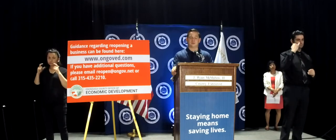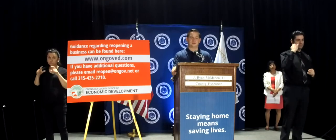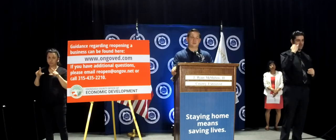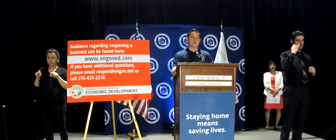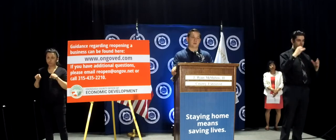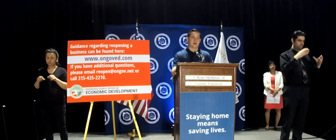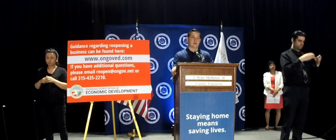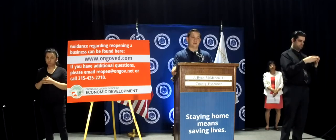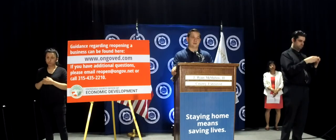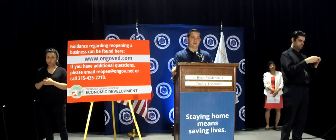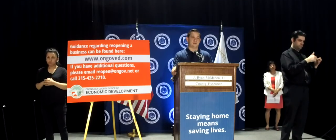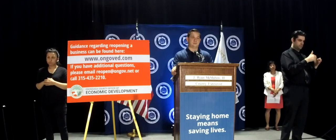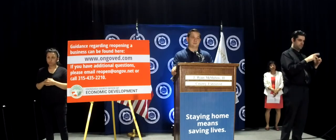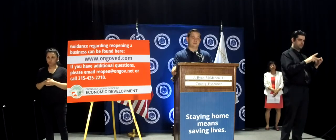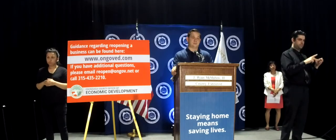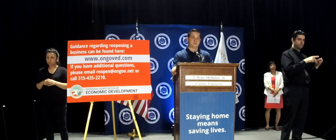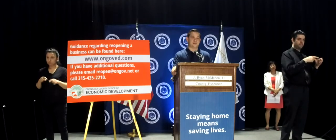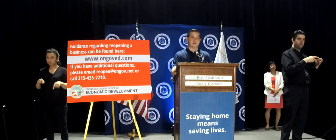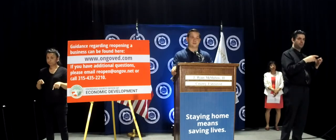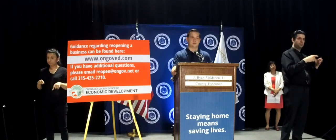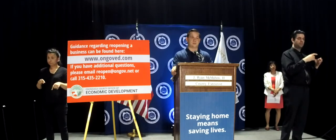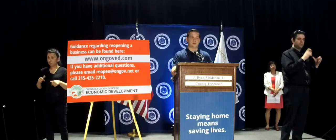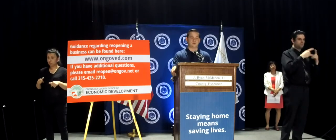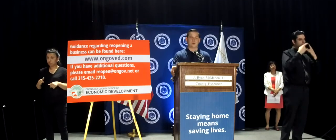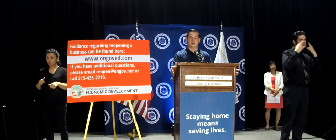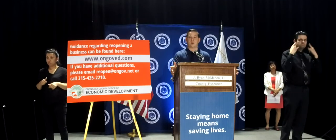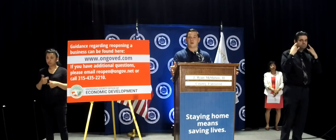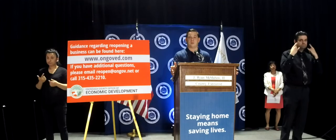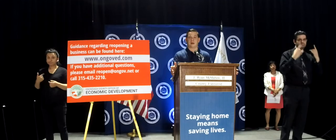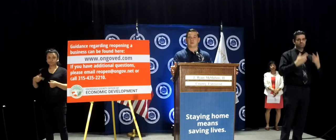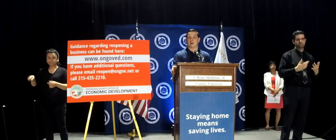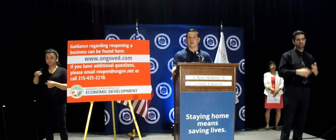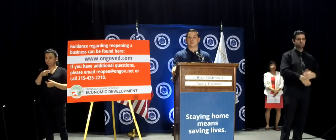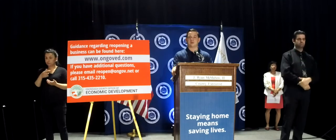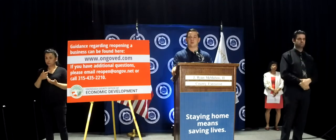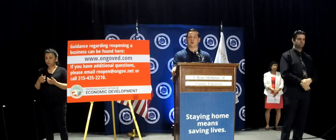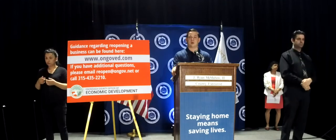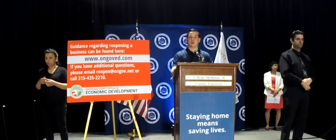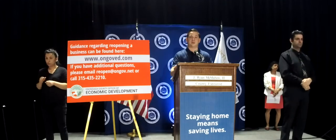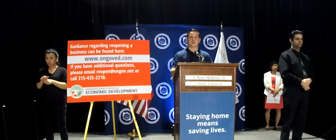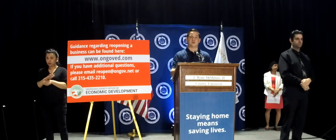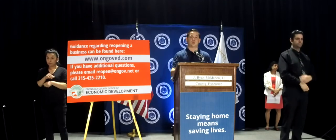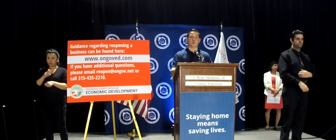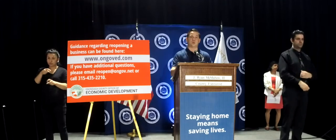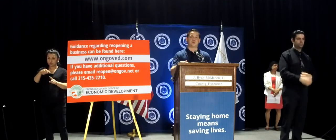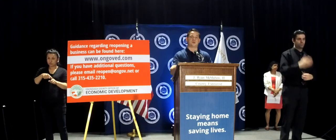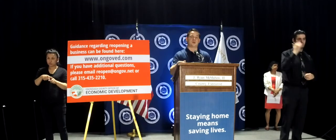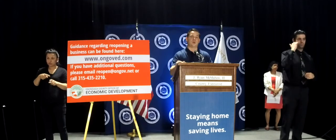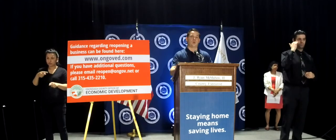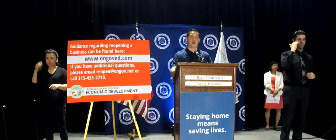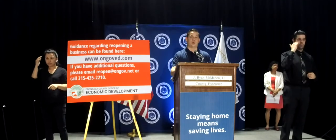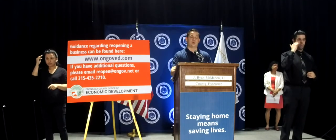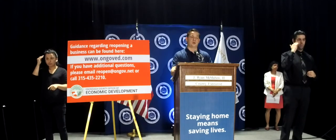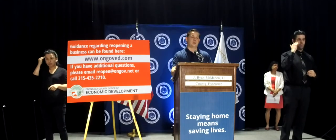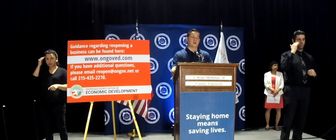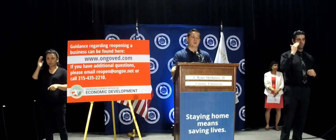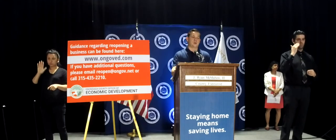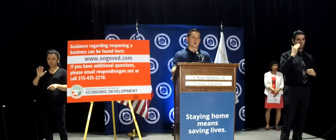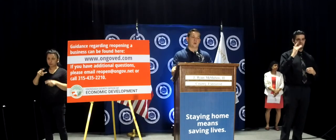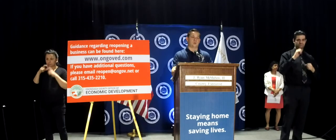the reality, we know enough about the virus that we know that these rules